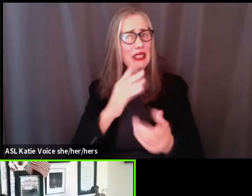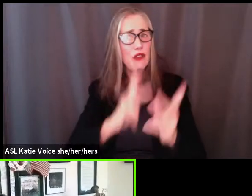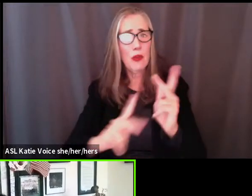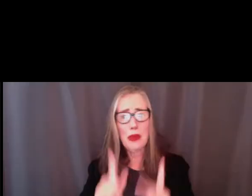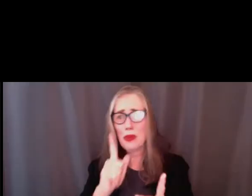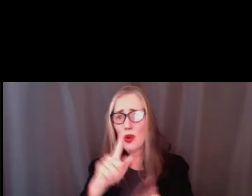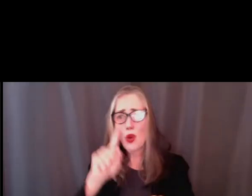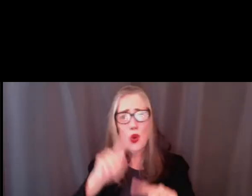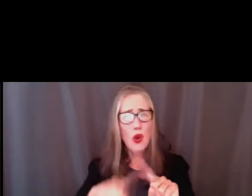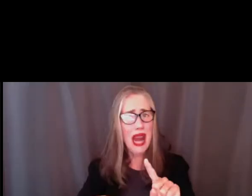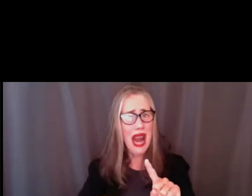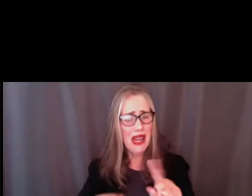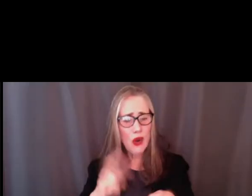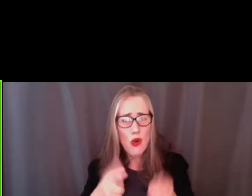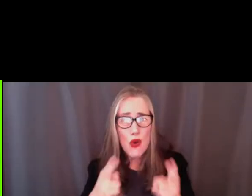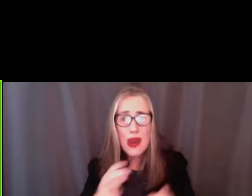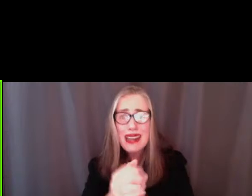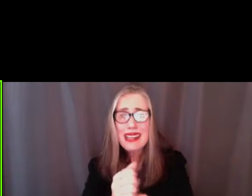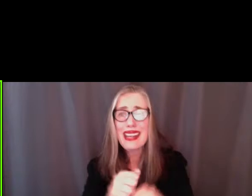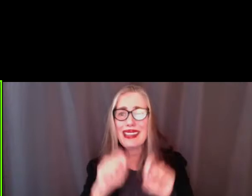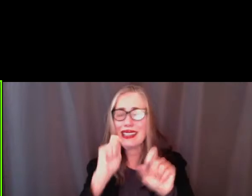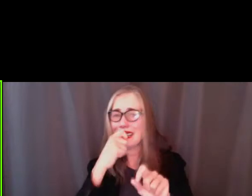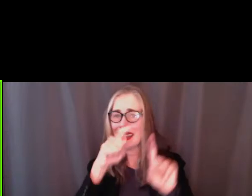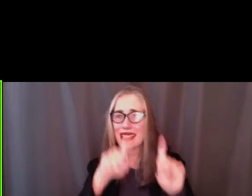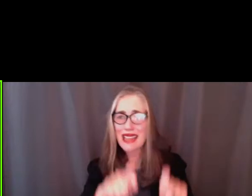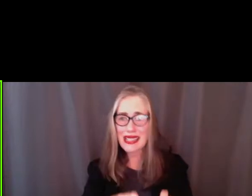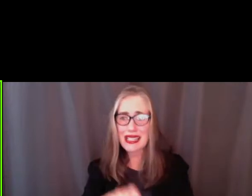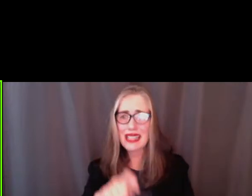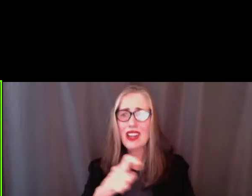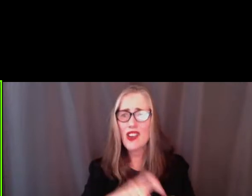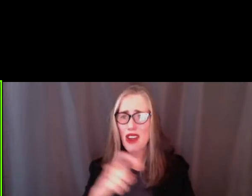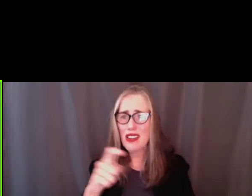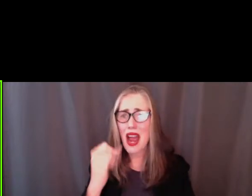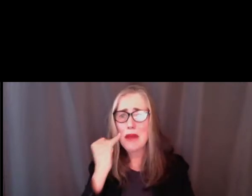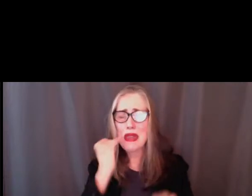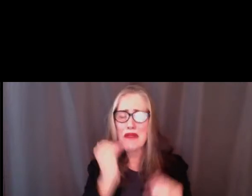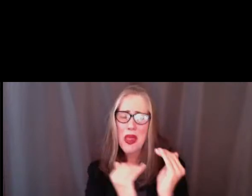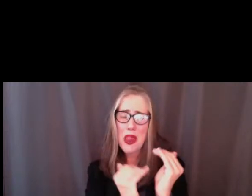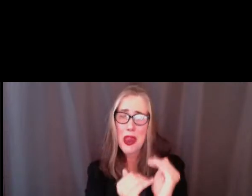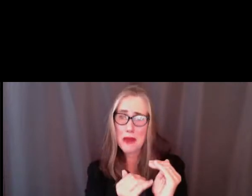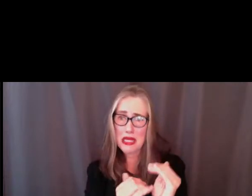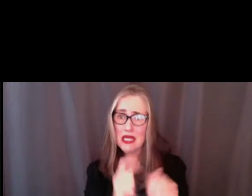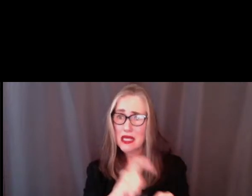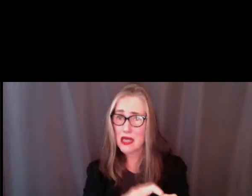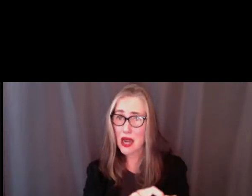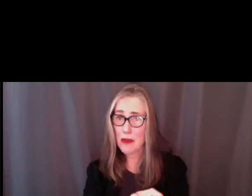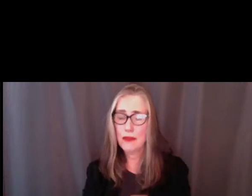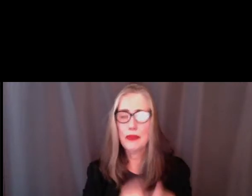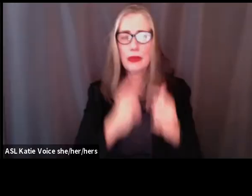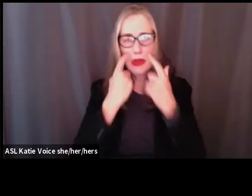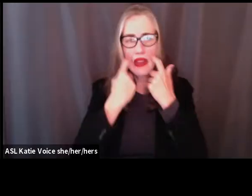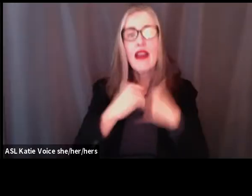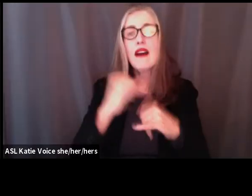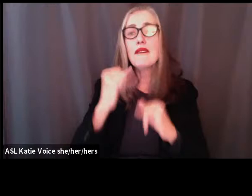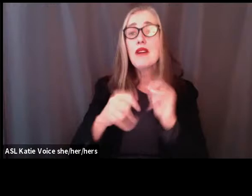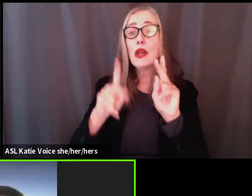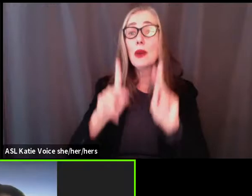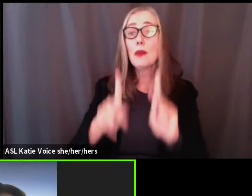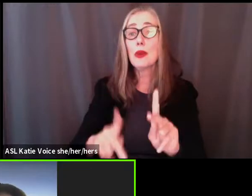you. Okay, and I think the final pro speaker. Okay, that's Christine Pelosi. Thank you.